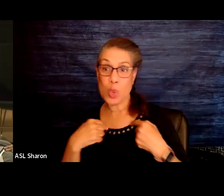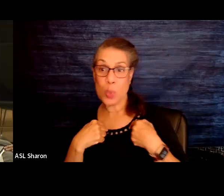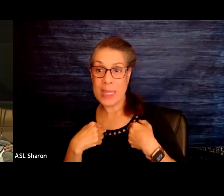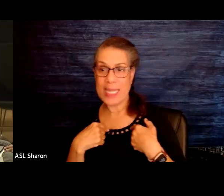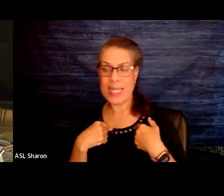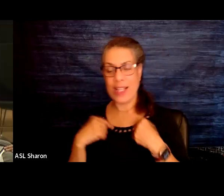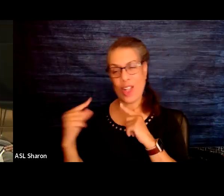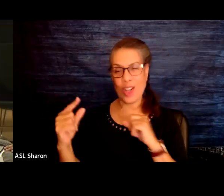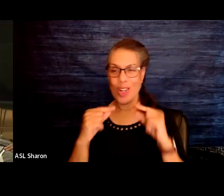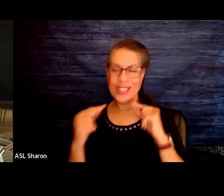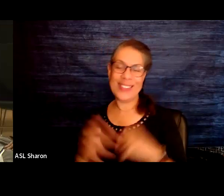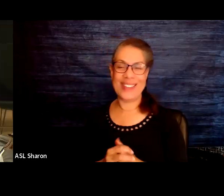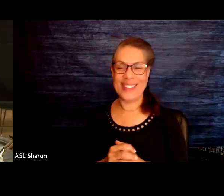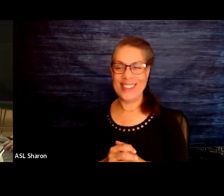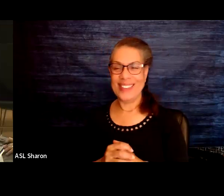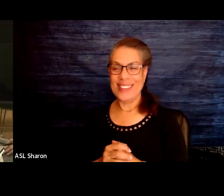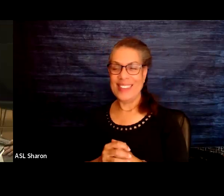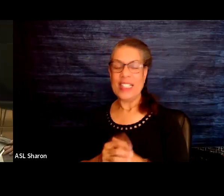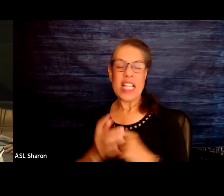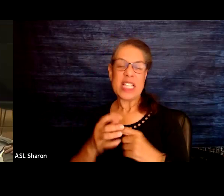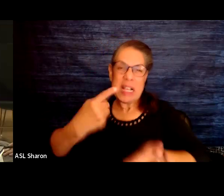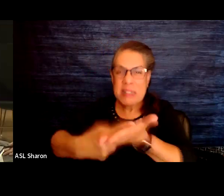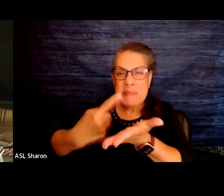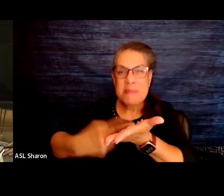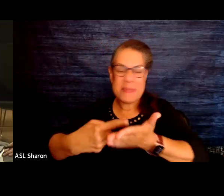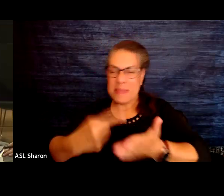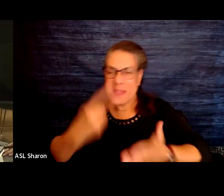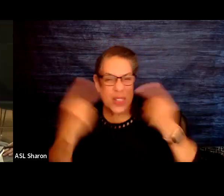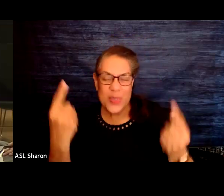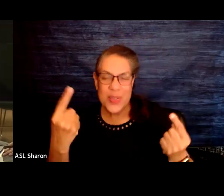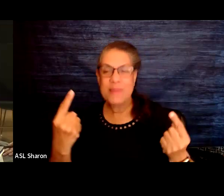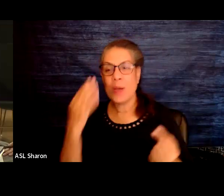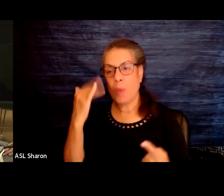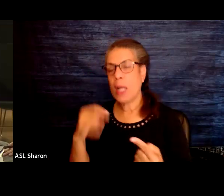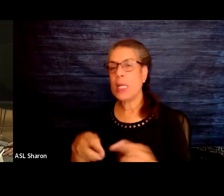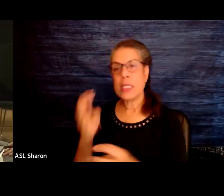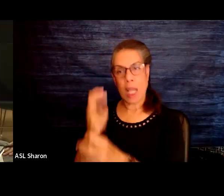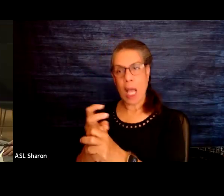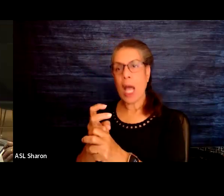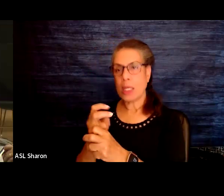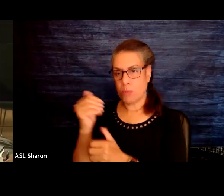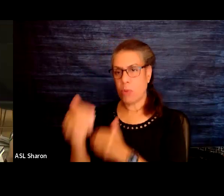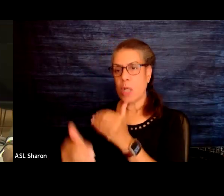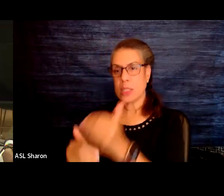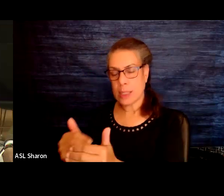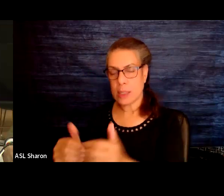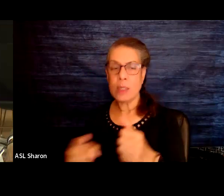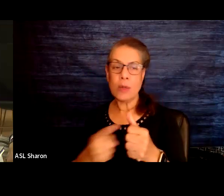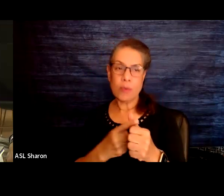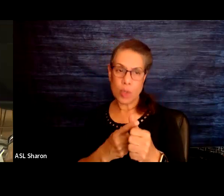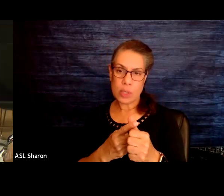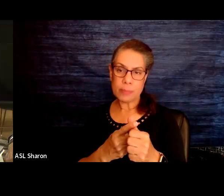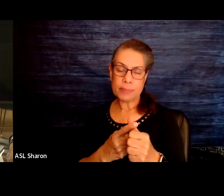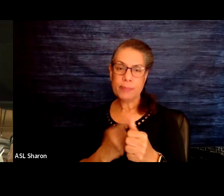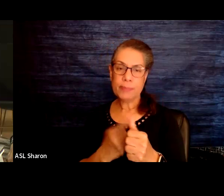of G-chats, a lot of loving arguments, because it is a hard process. And I want to start by saying that I know that